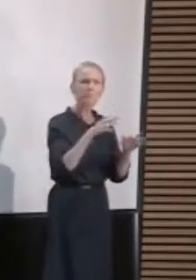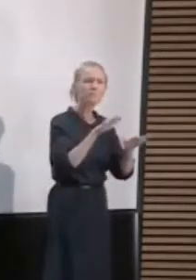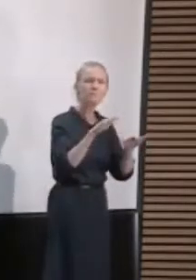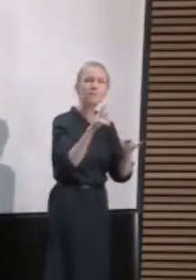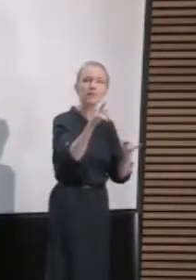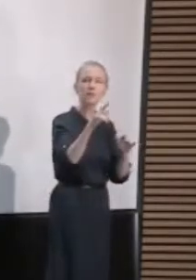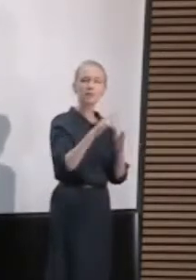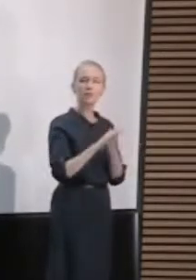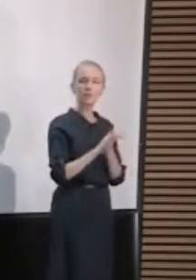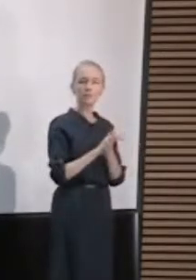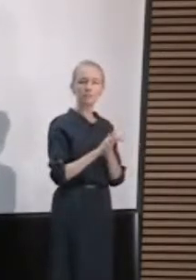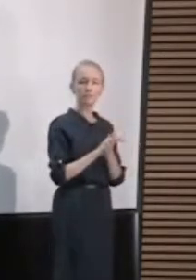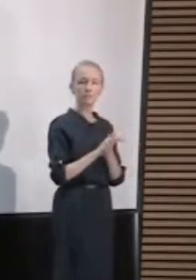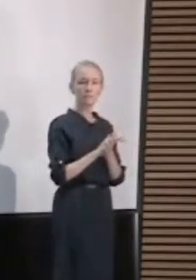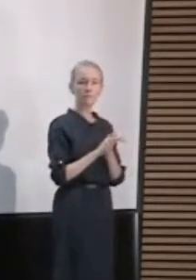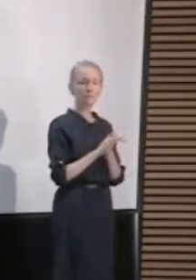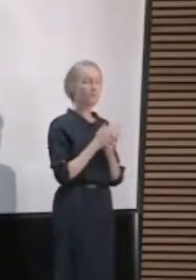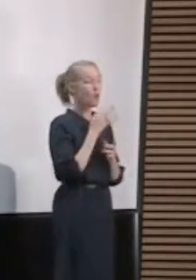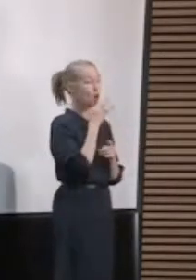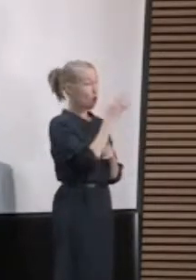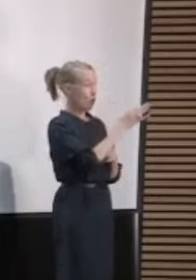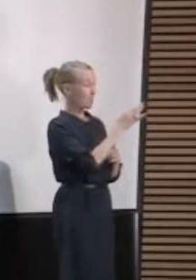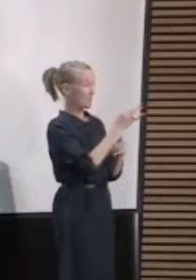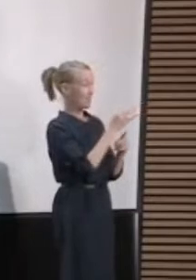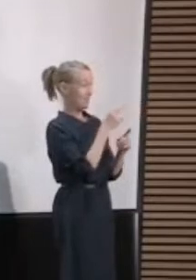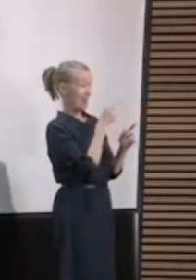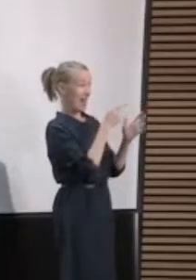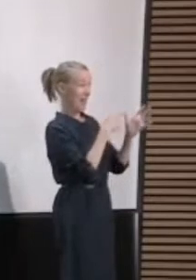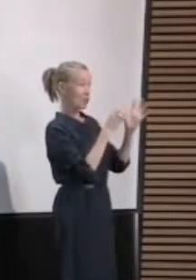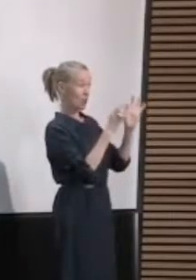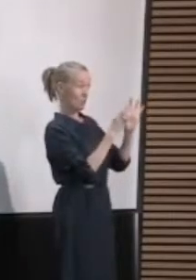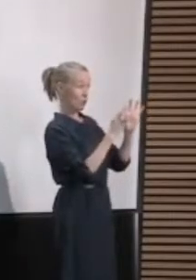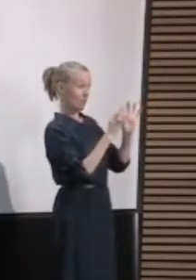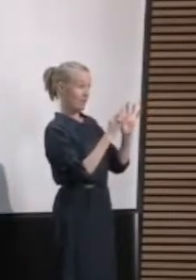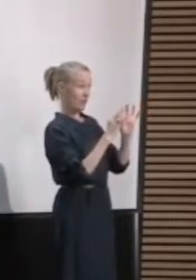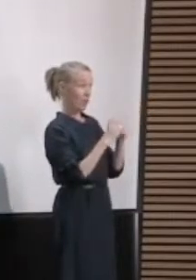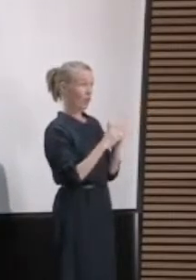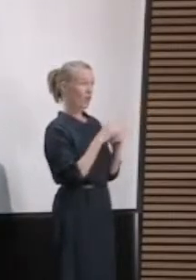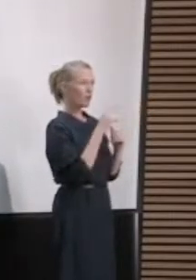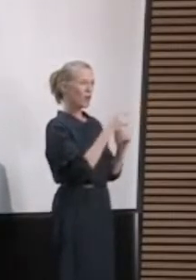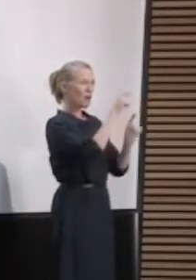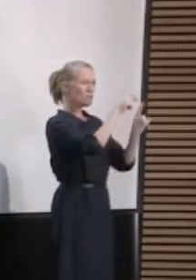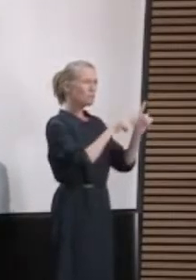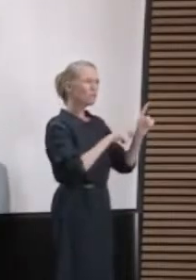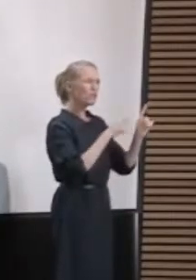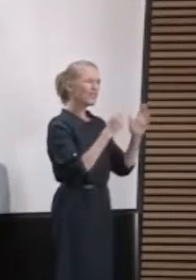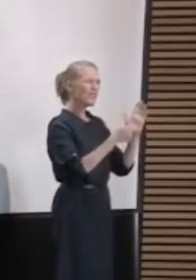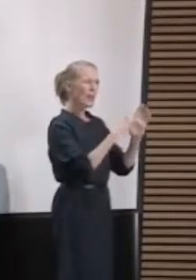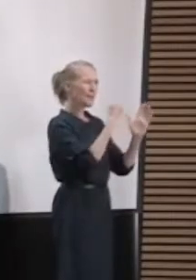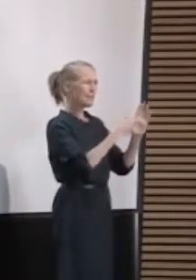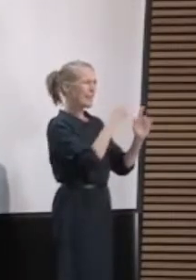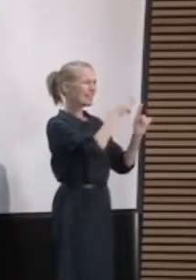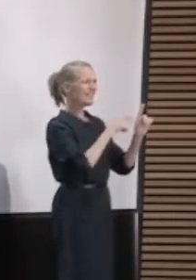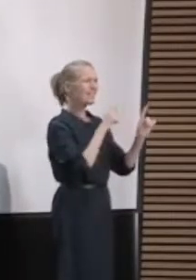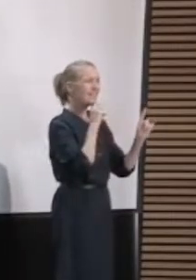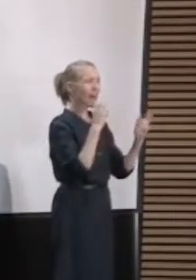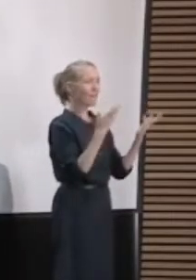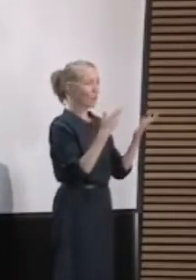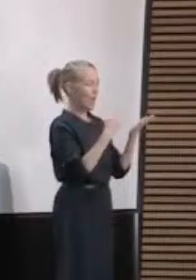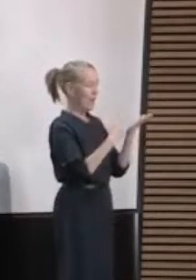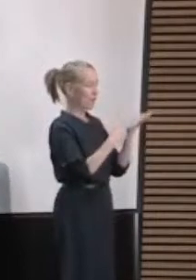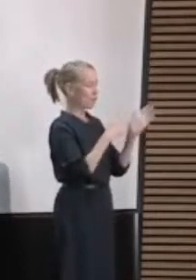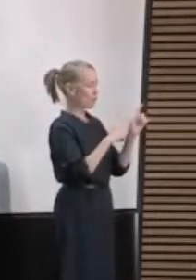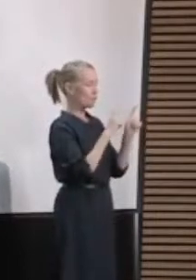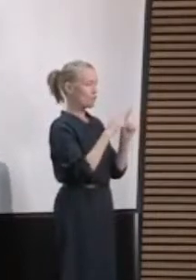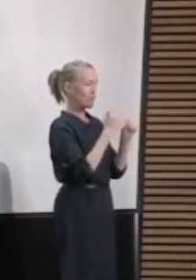just provide probably Dr. Bloomfield a little bit more information about this maintenance man in the US traveller? There was obviously no physical contact there, so